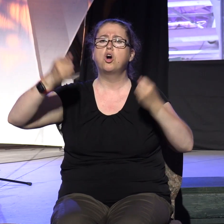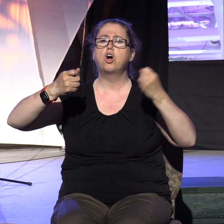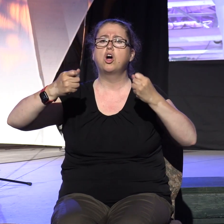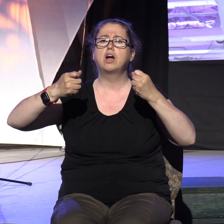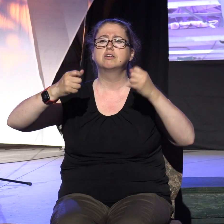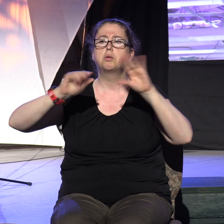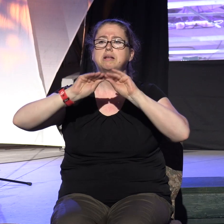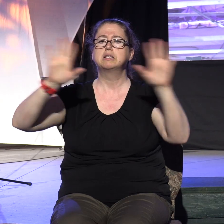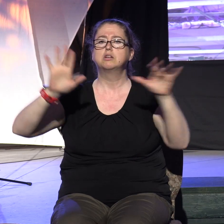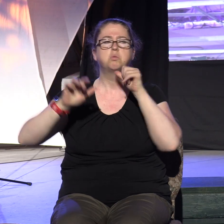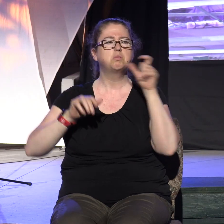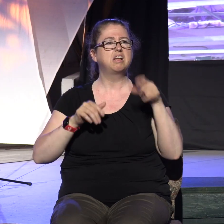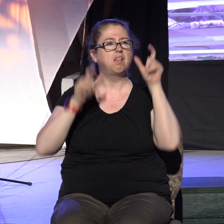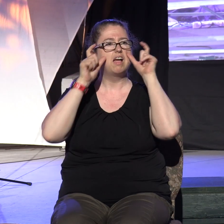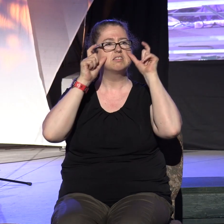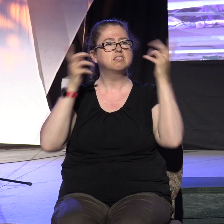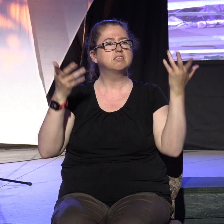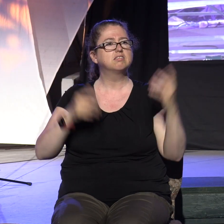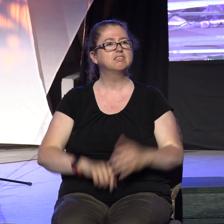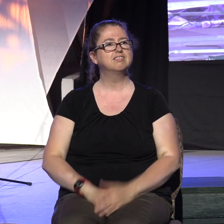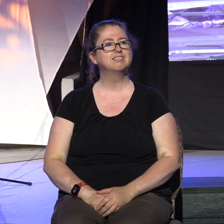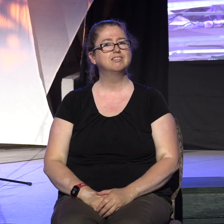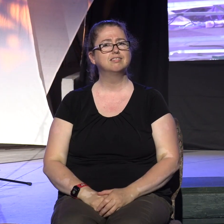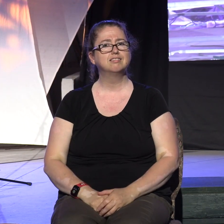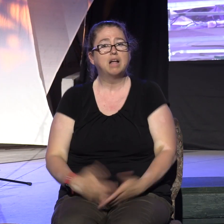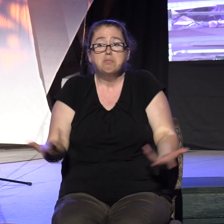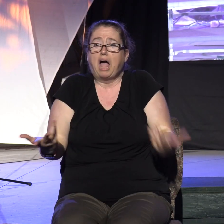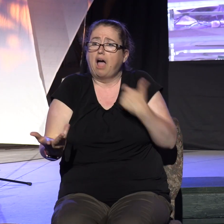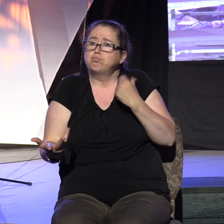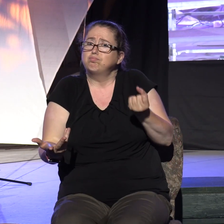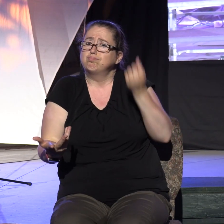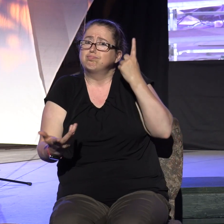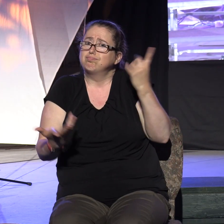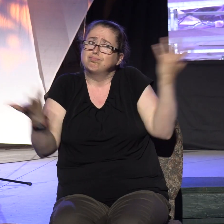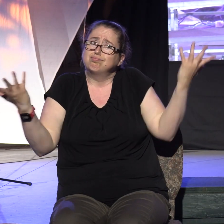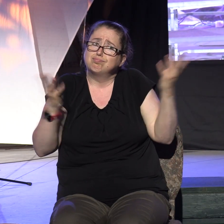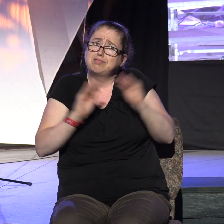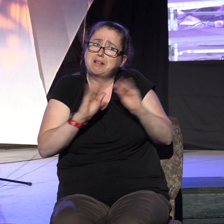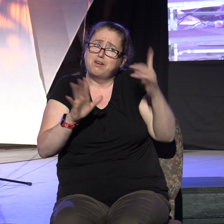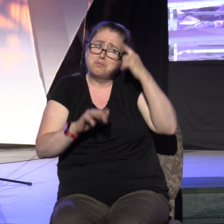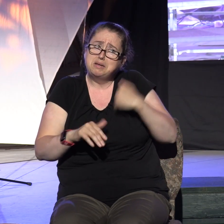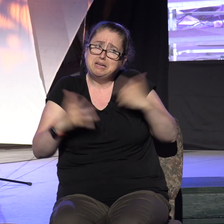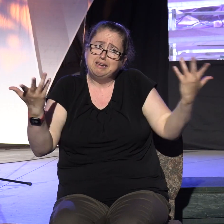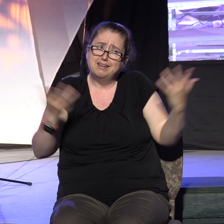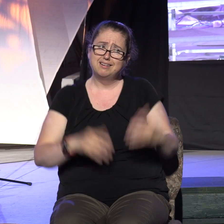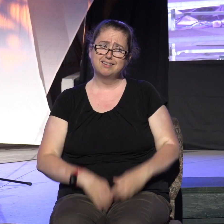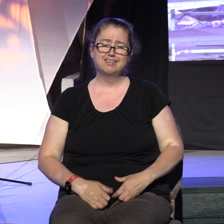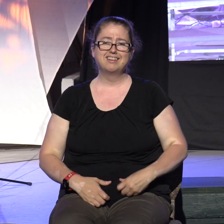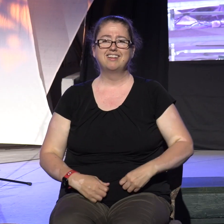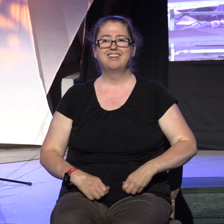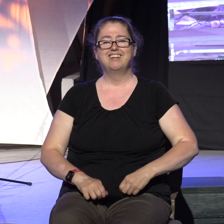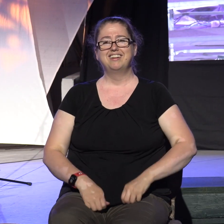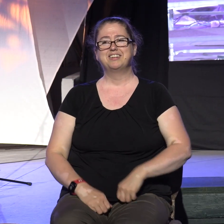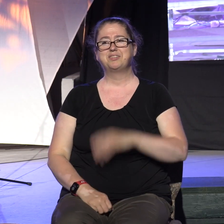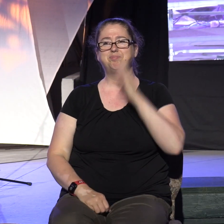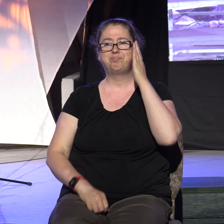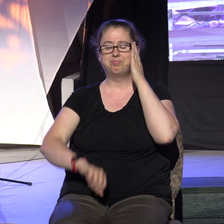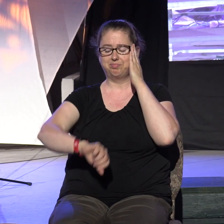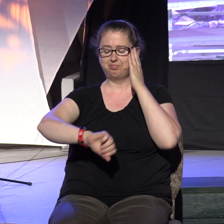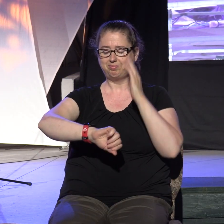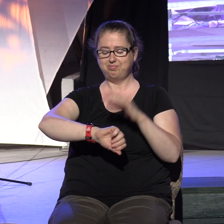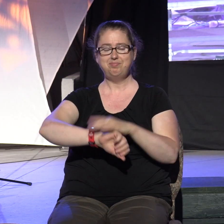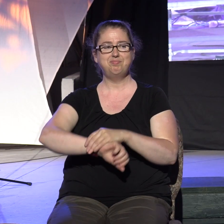Solomon goes on. When men rise at the sound of birds, but their songs grow faint. This